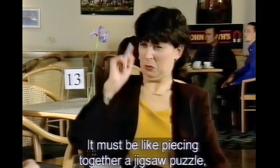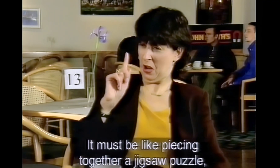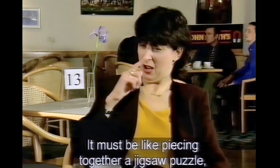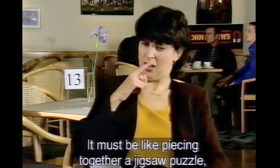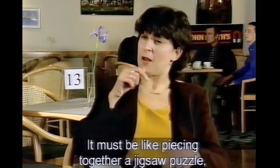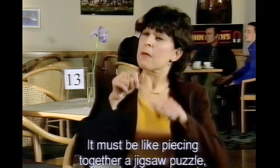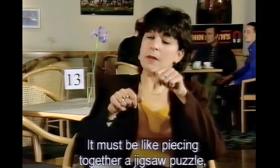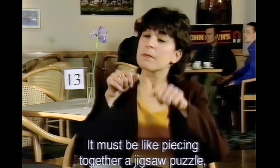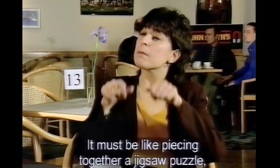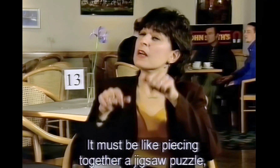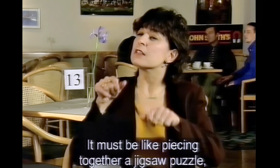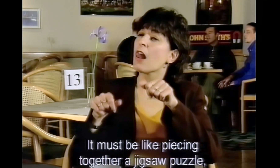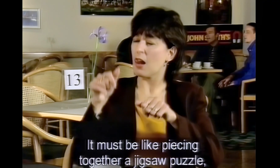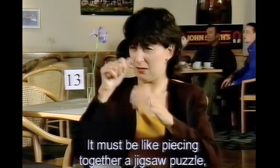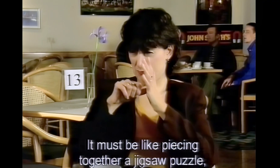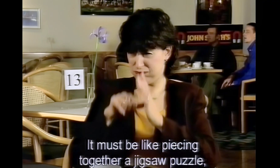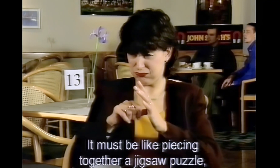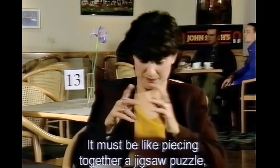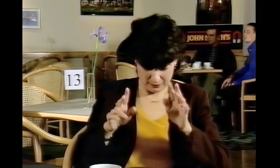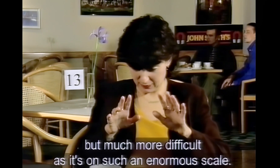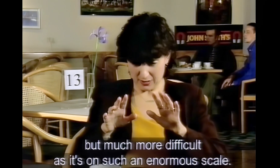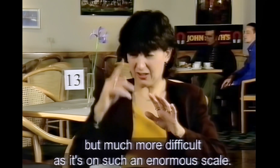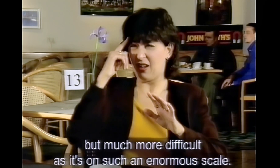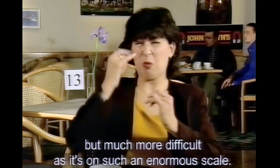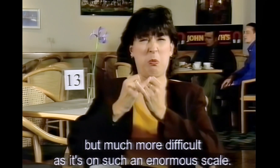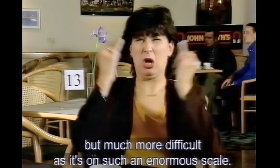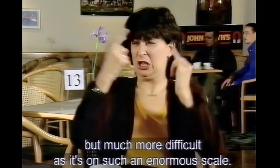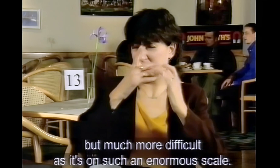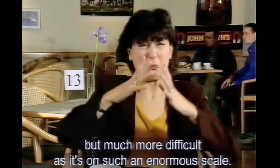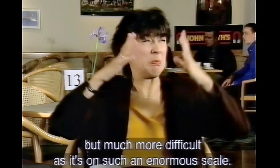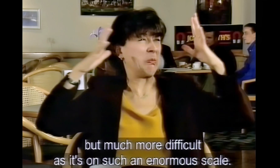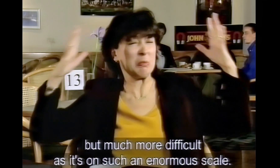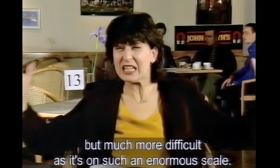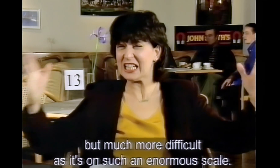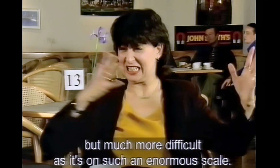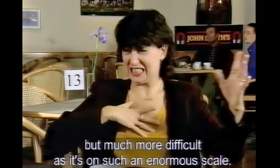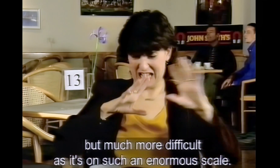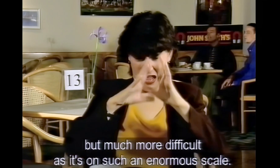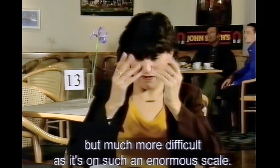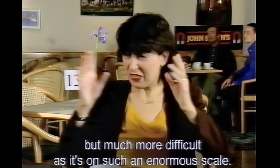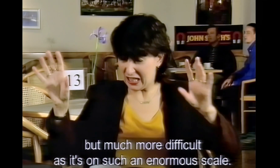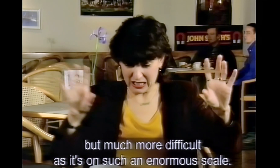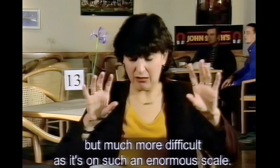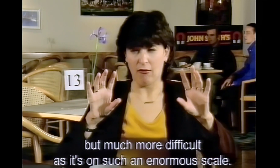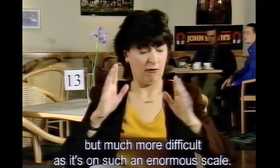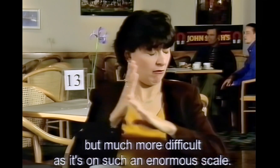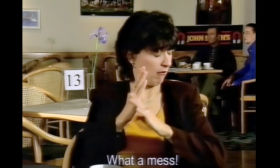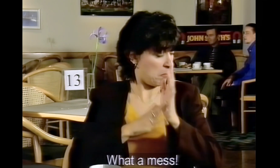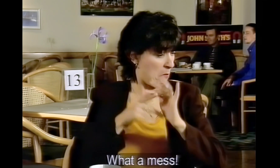It must be like piecing together a jigsaw puzzle, but much more difficult as it's on such an enormous scale, with pieces everywhere, and trying to put